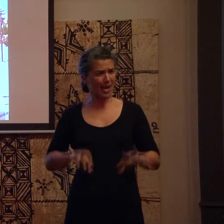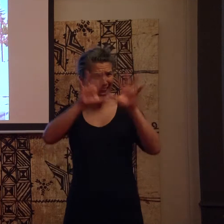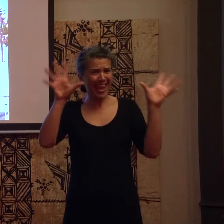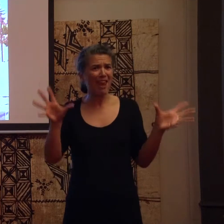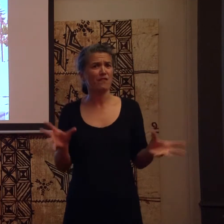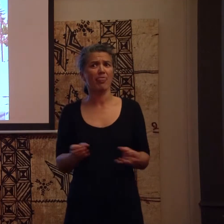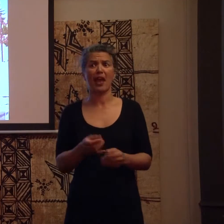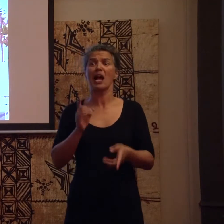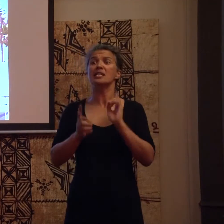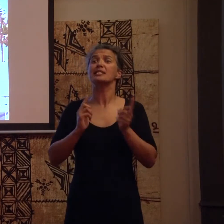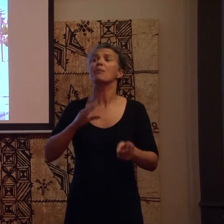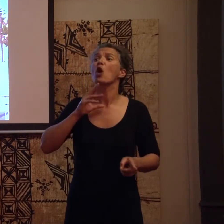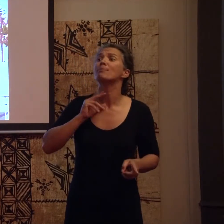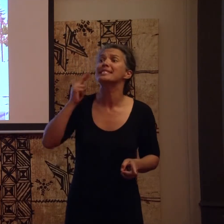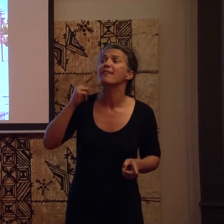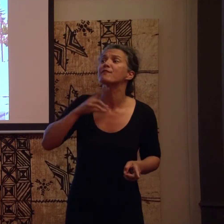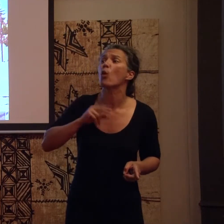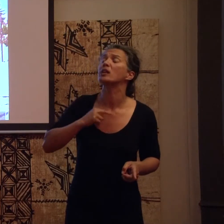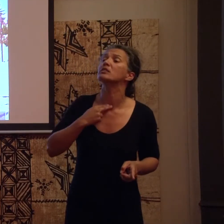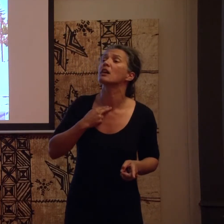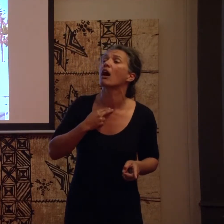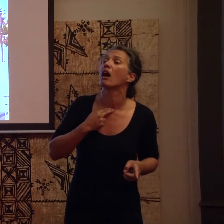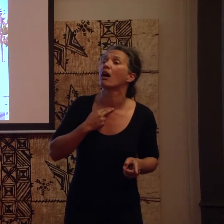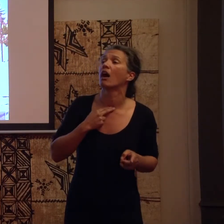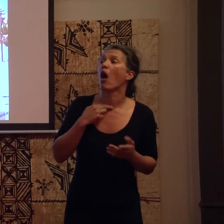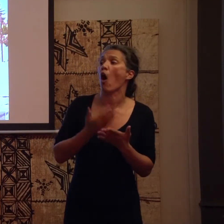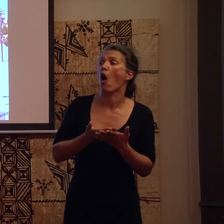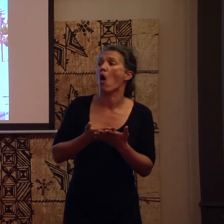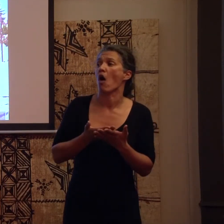even make utterances to support what they're saying. And